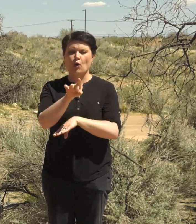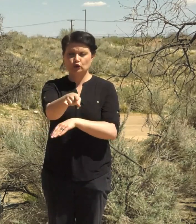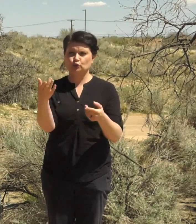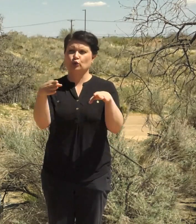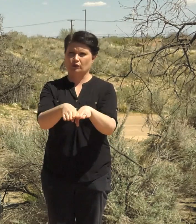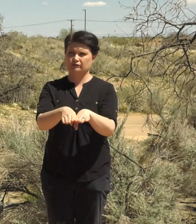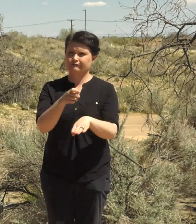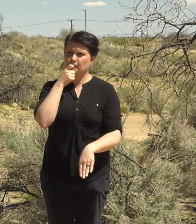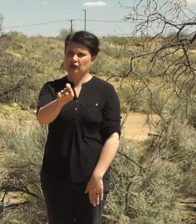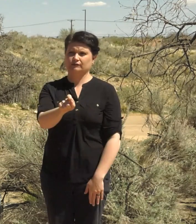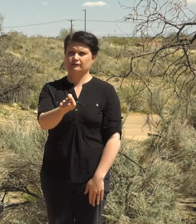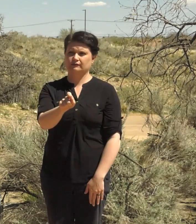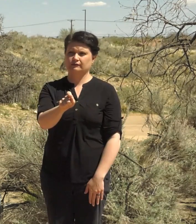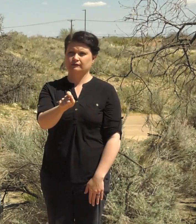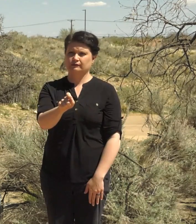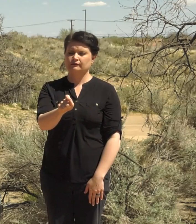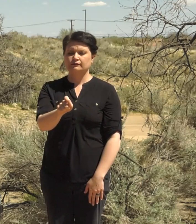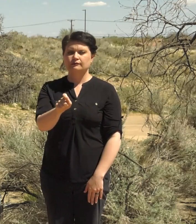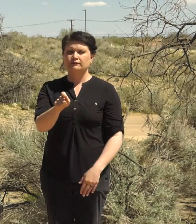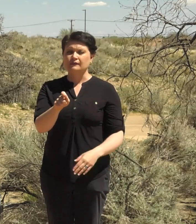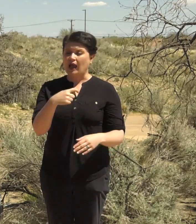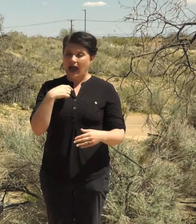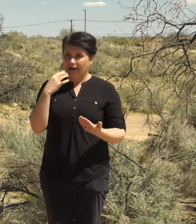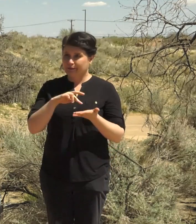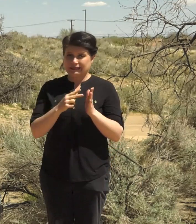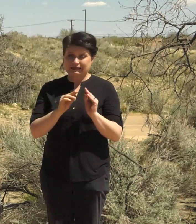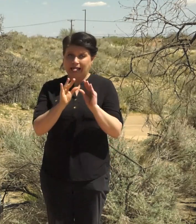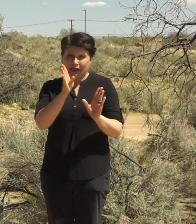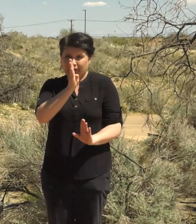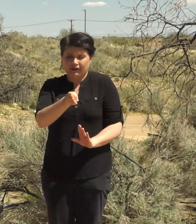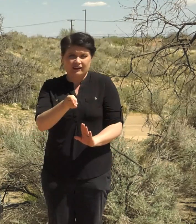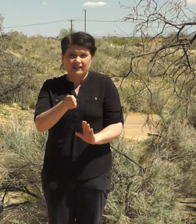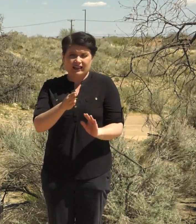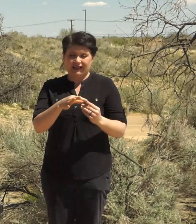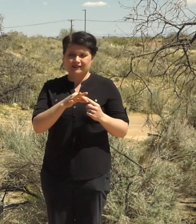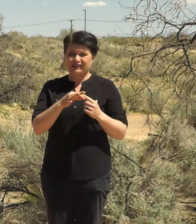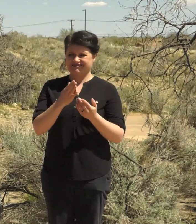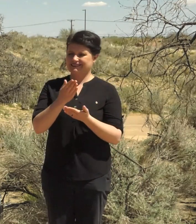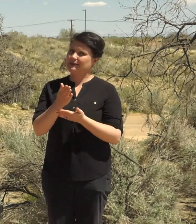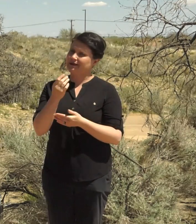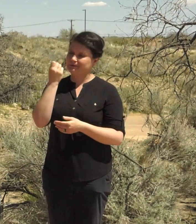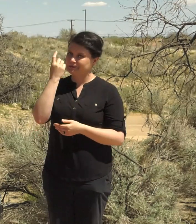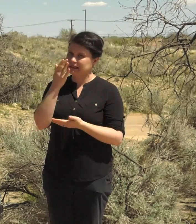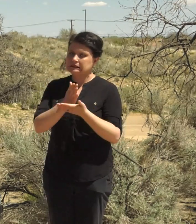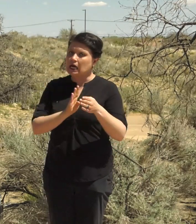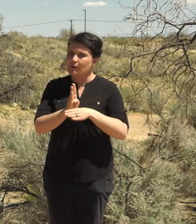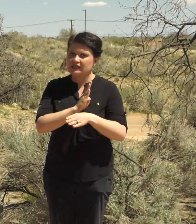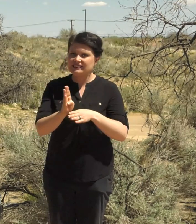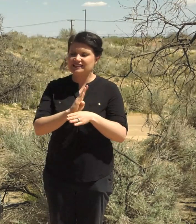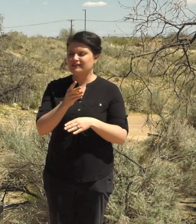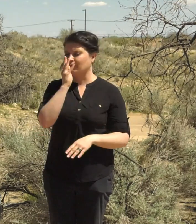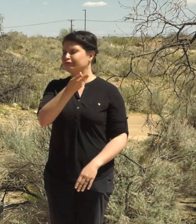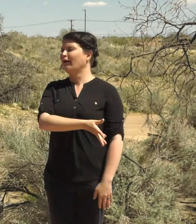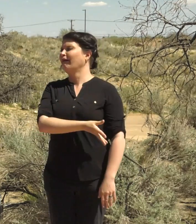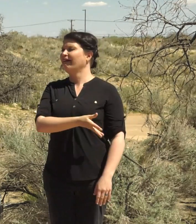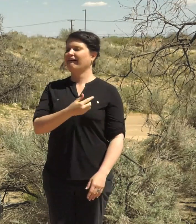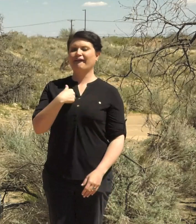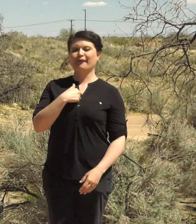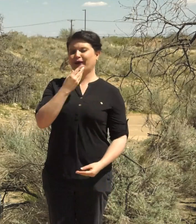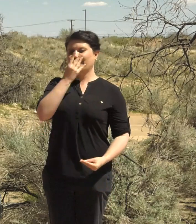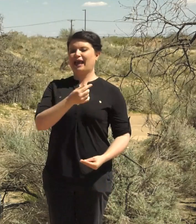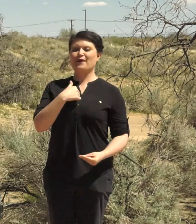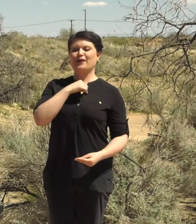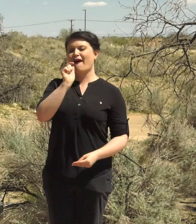straightforward message, especially some of these businesses that are flagrantly trying to get around the rules. And we've seen